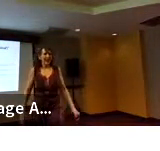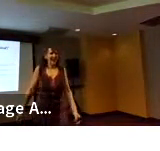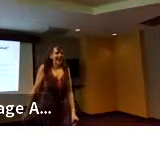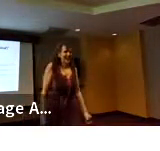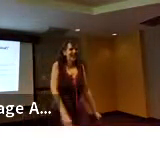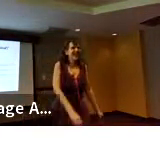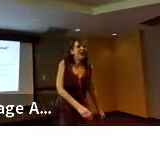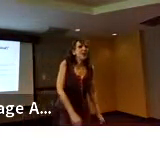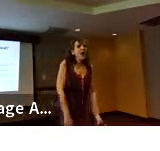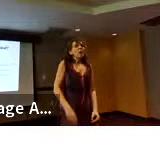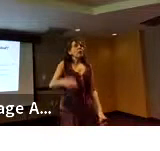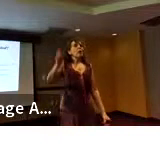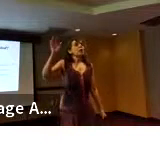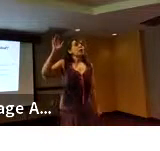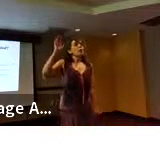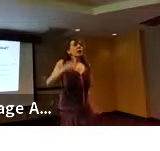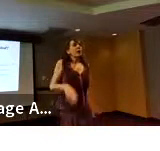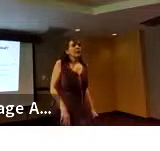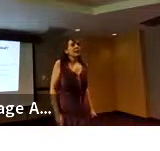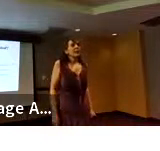before!